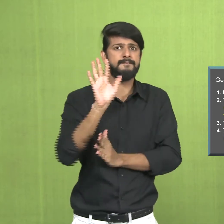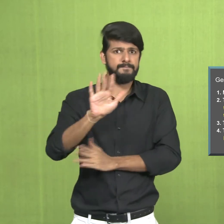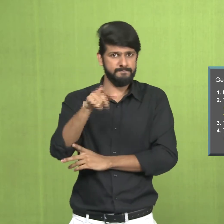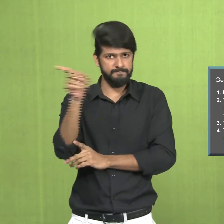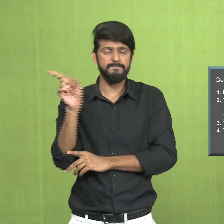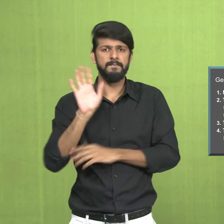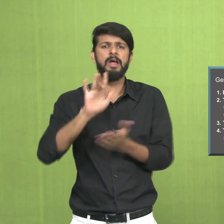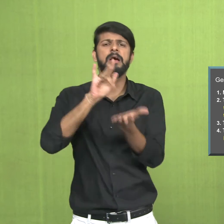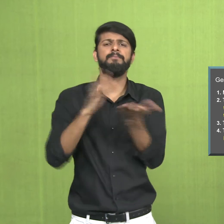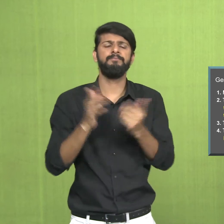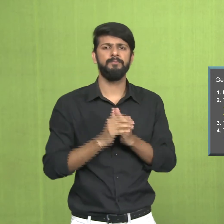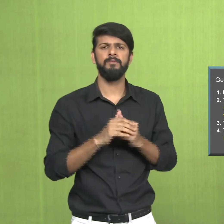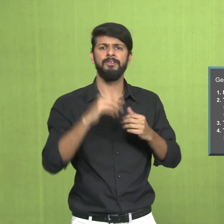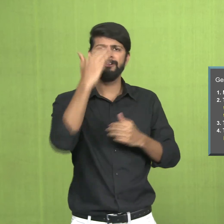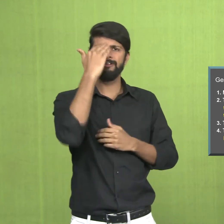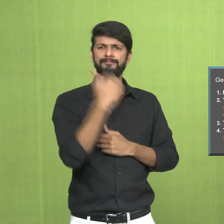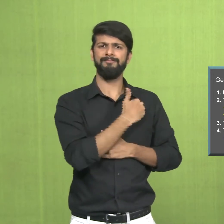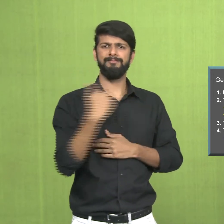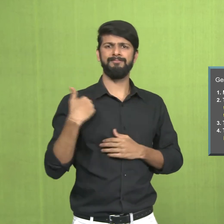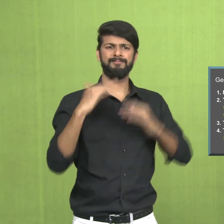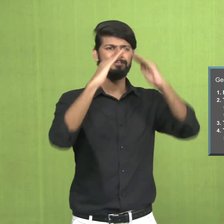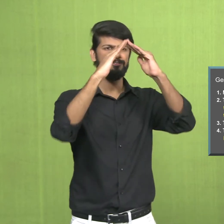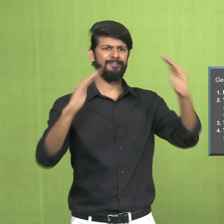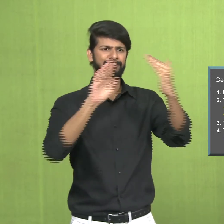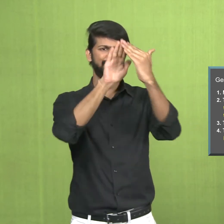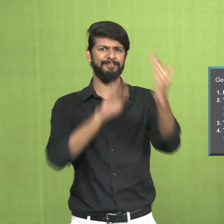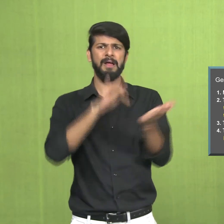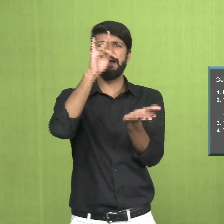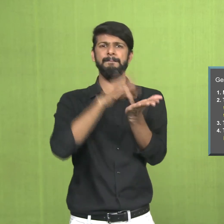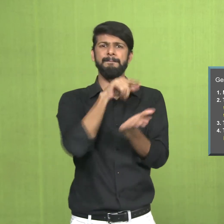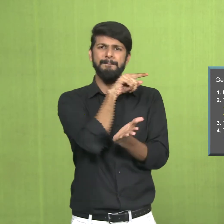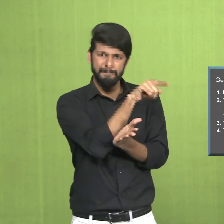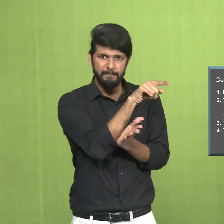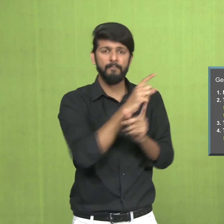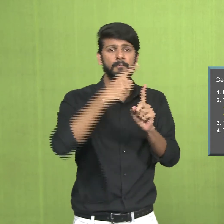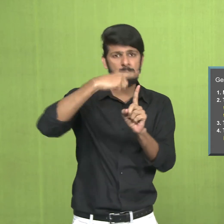Also, this trefoil motif is seen in artifacts of other civilizations